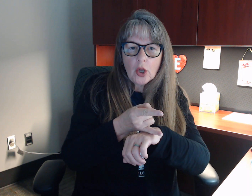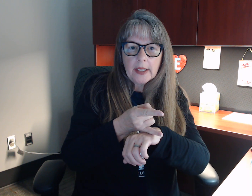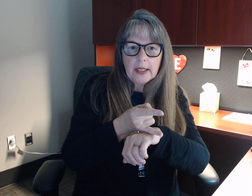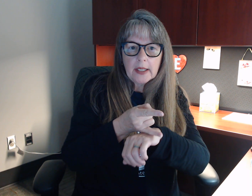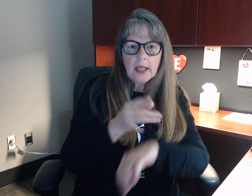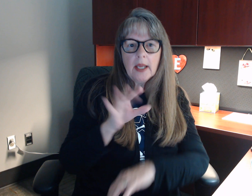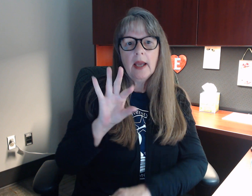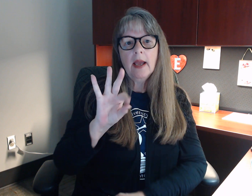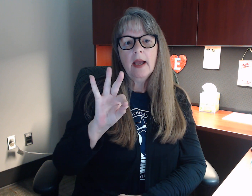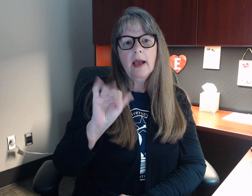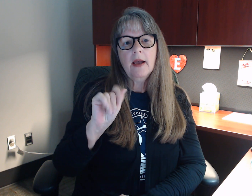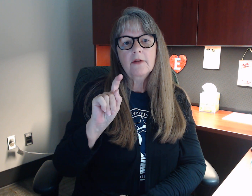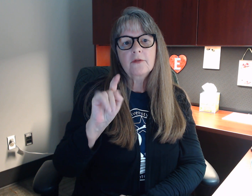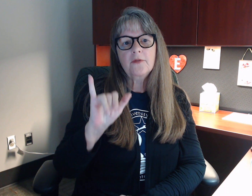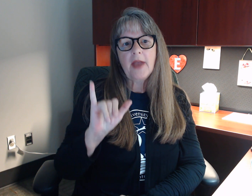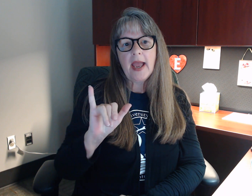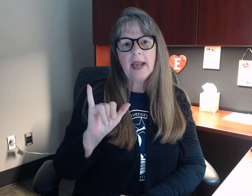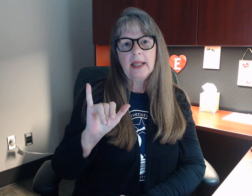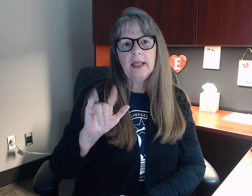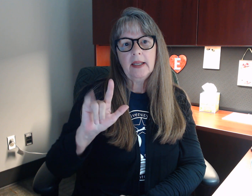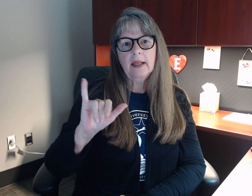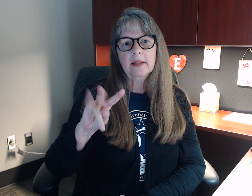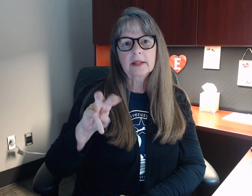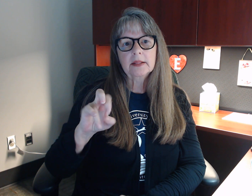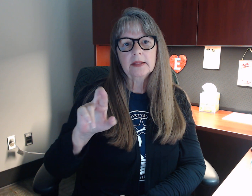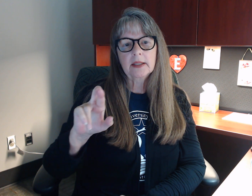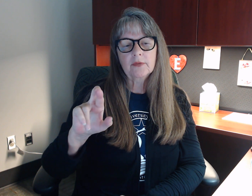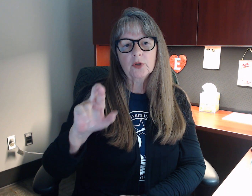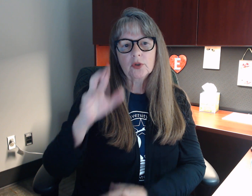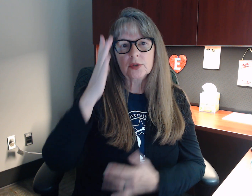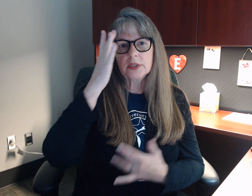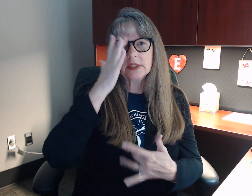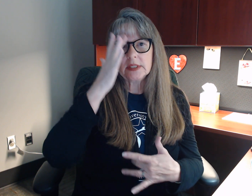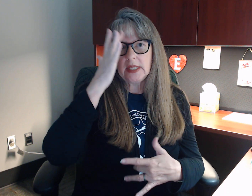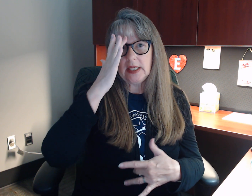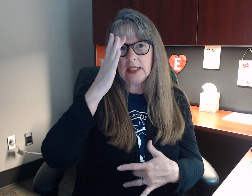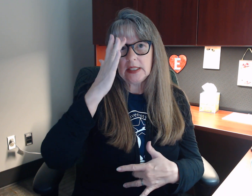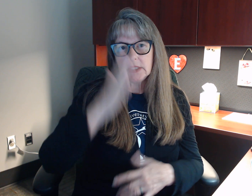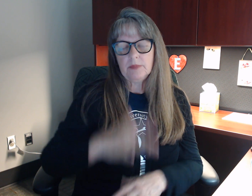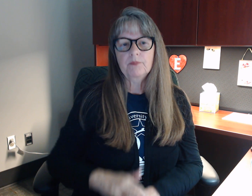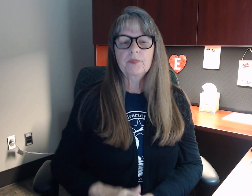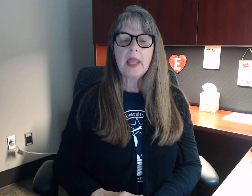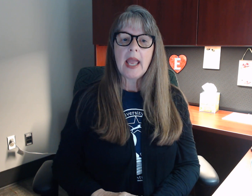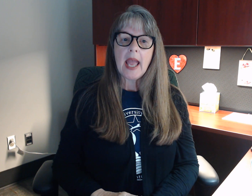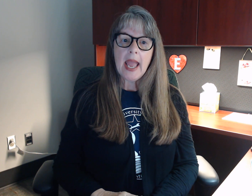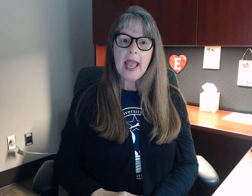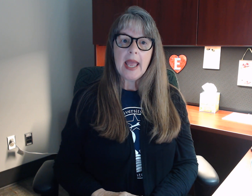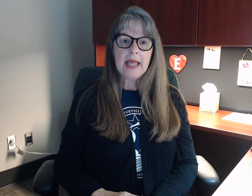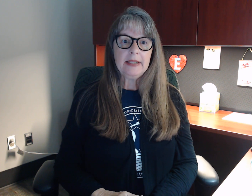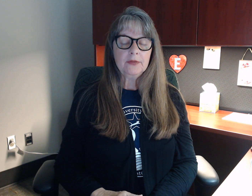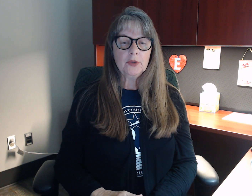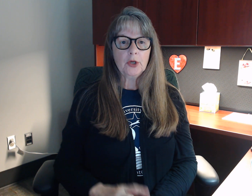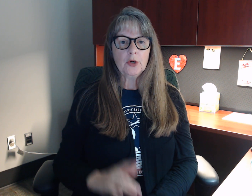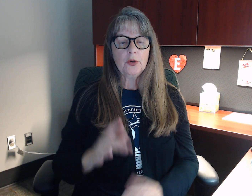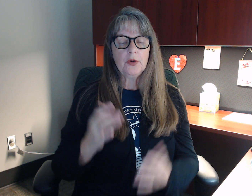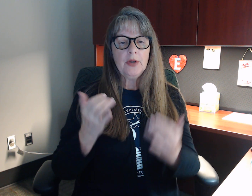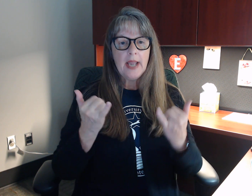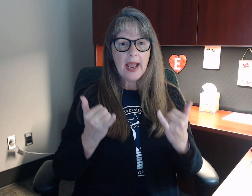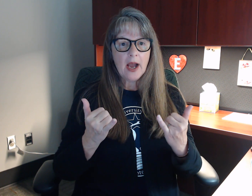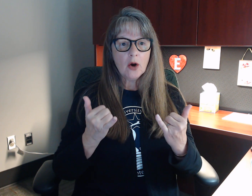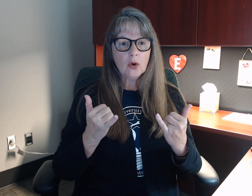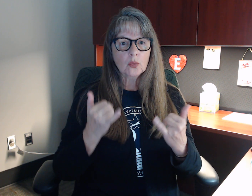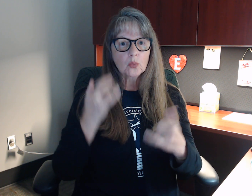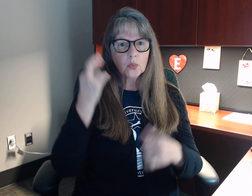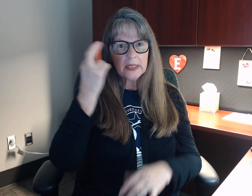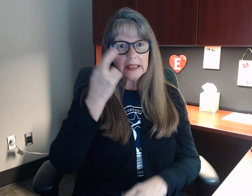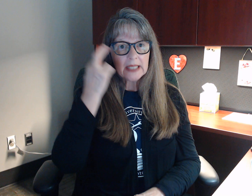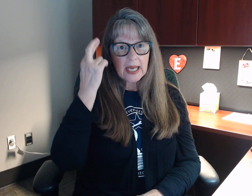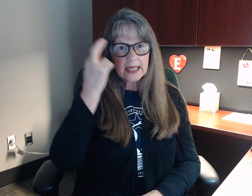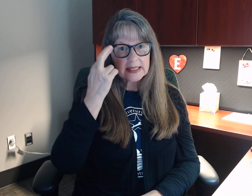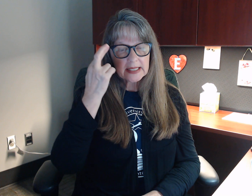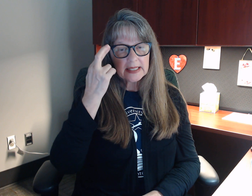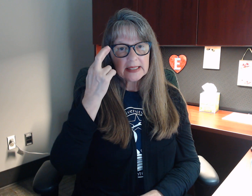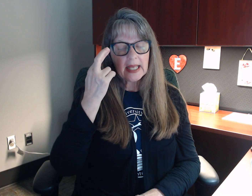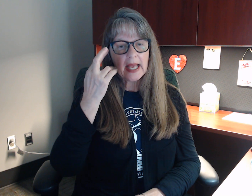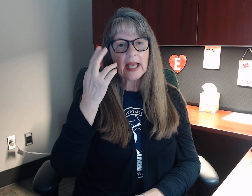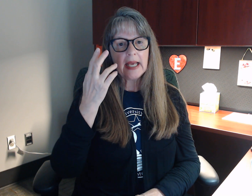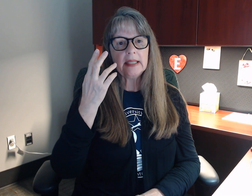non-alcoholic fatty liver disease. And they're now realizing that